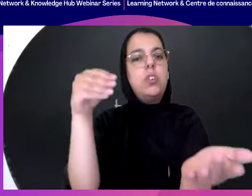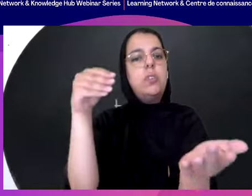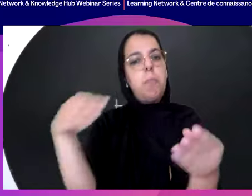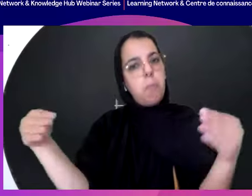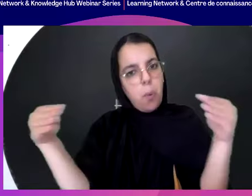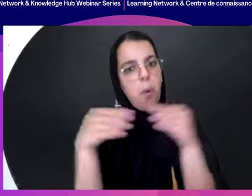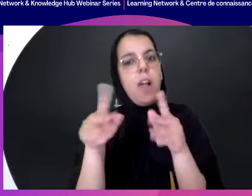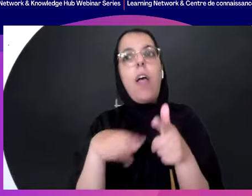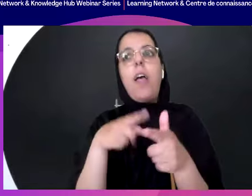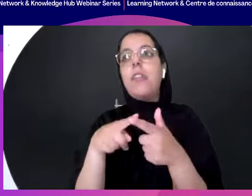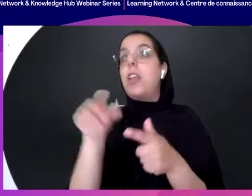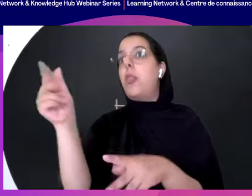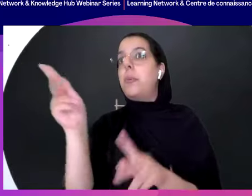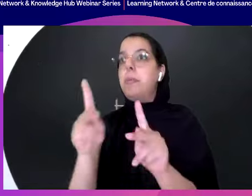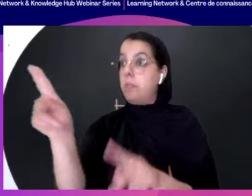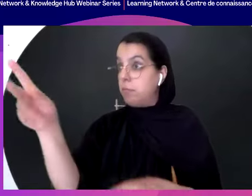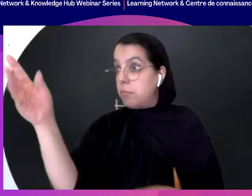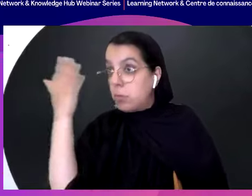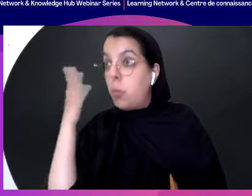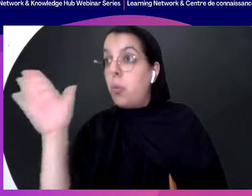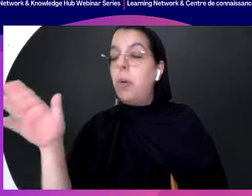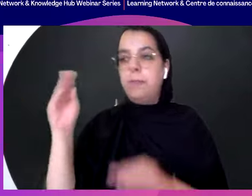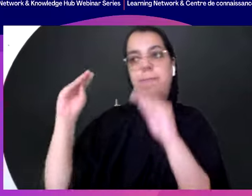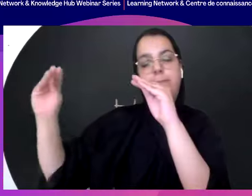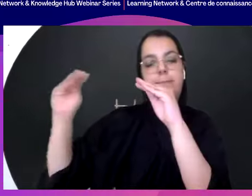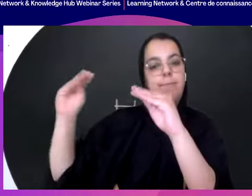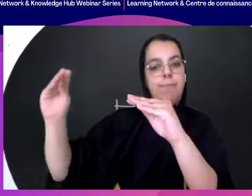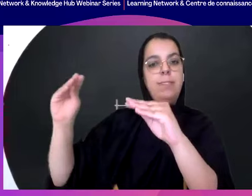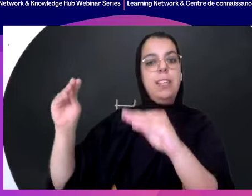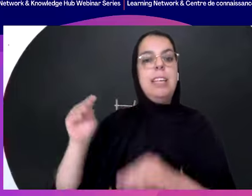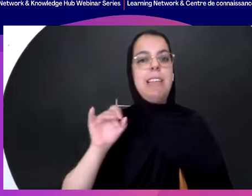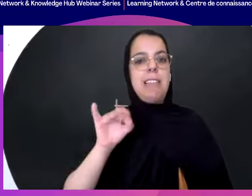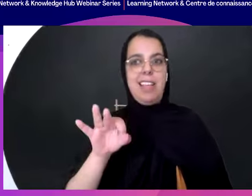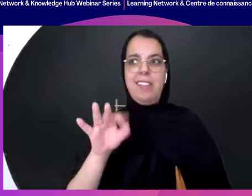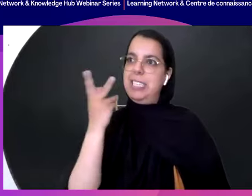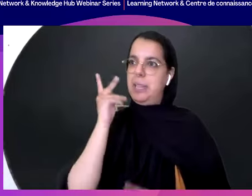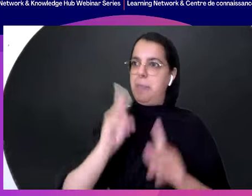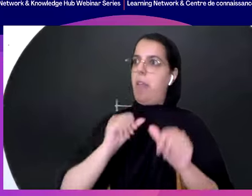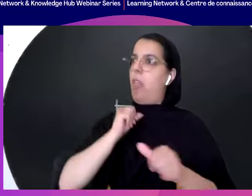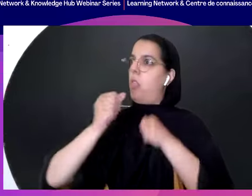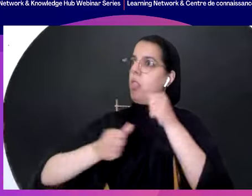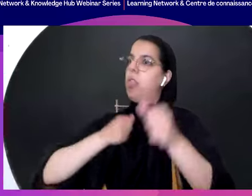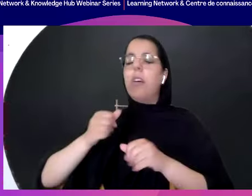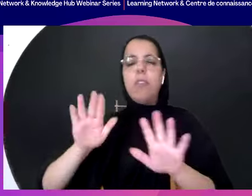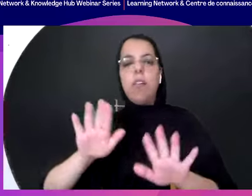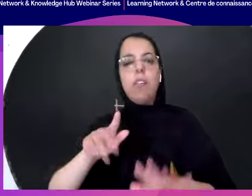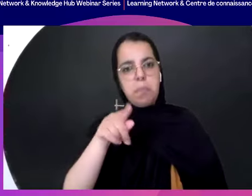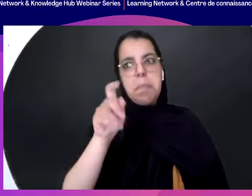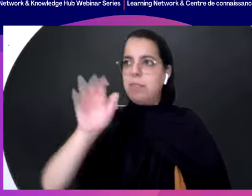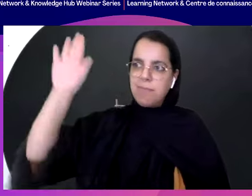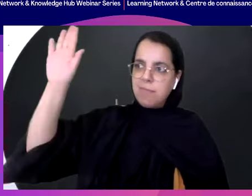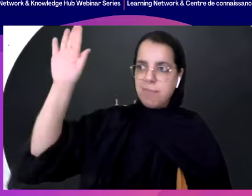encourage other people to learn more, and in the face of denialism to speak up and speak the truth.